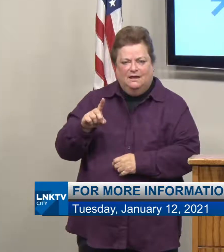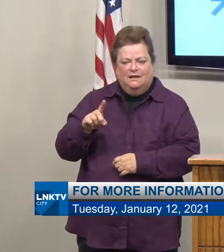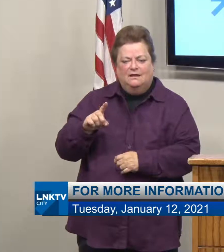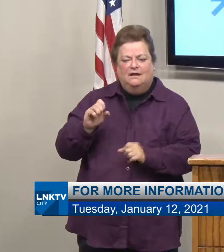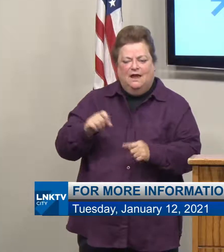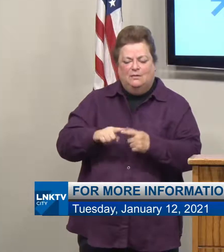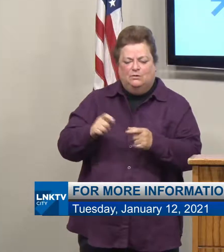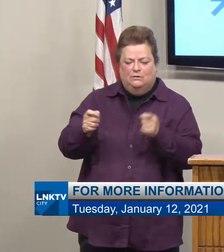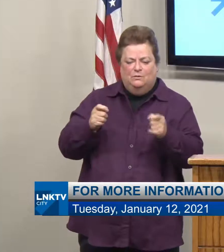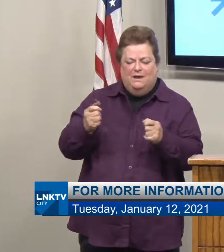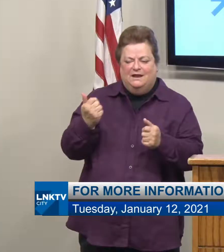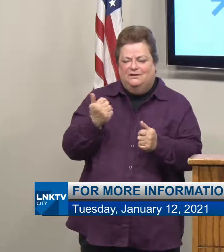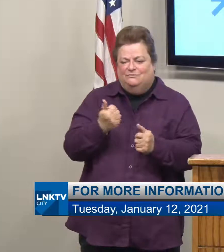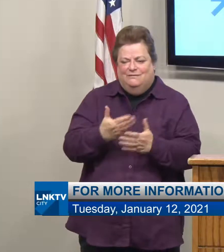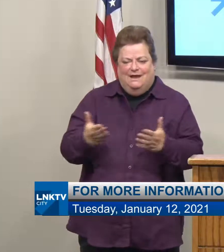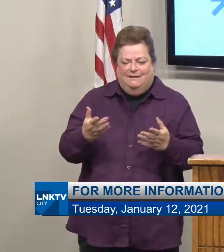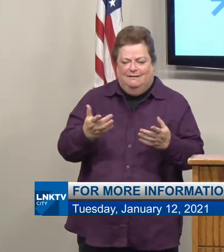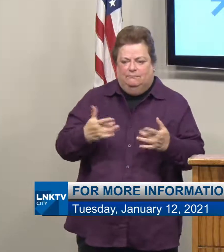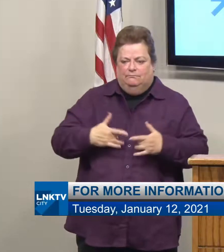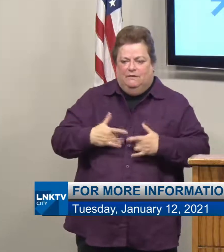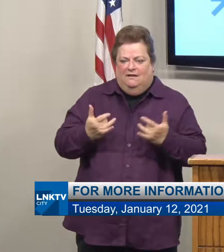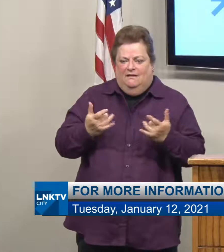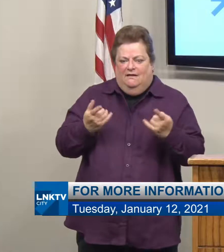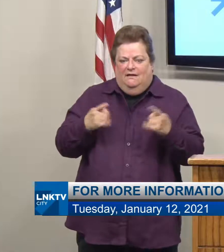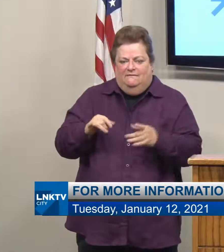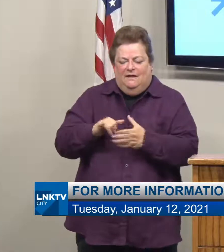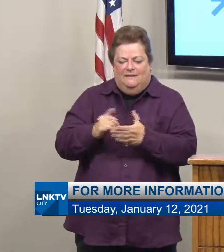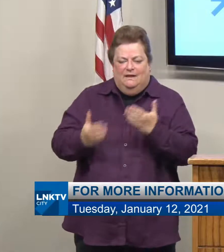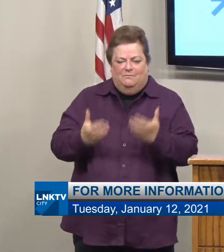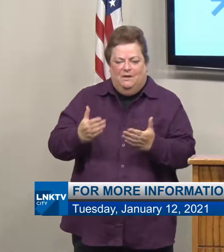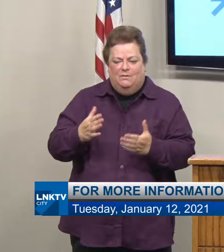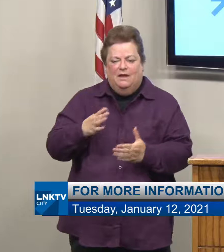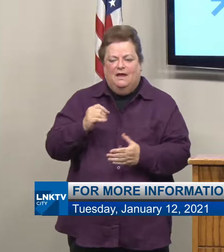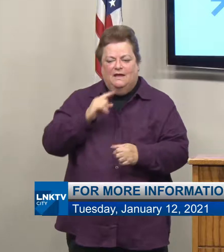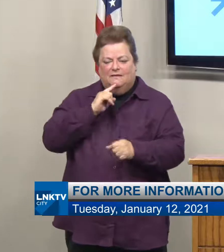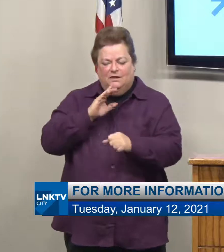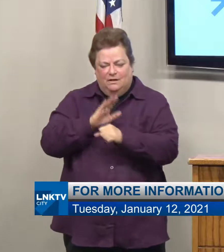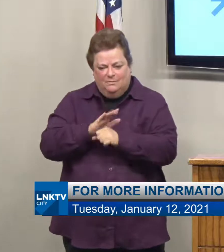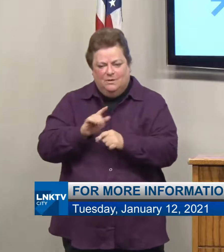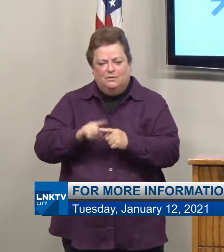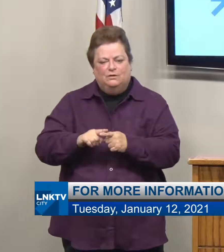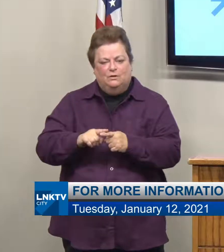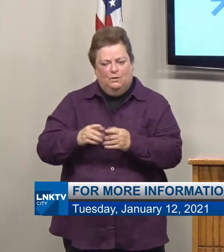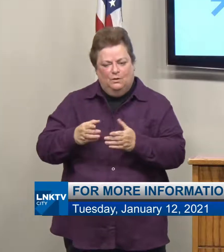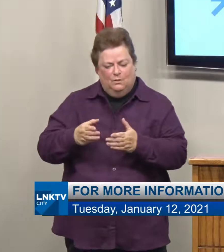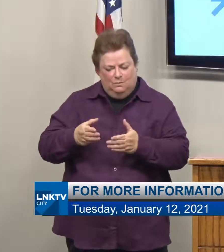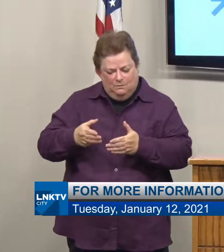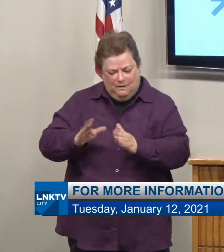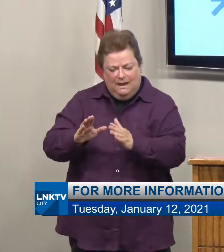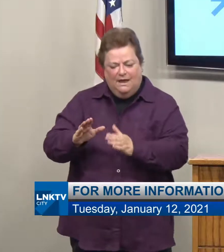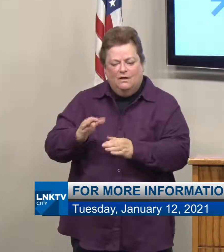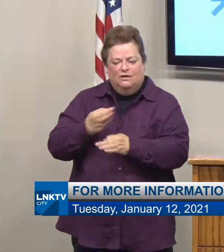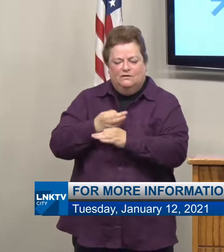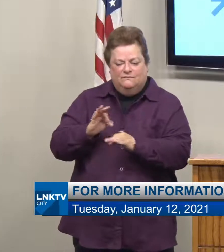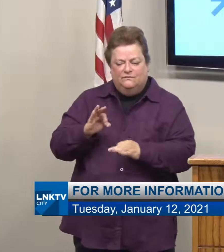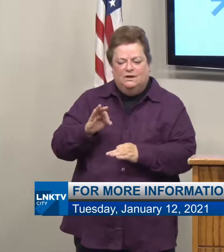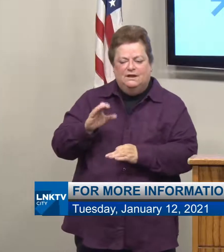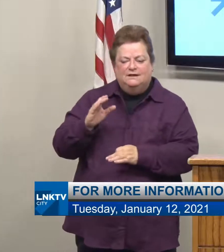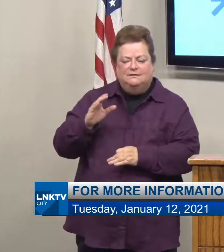any unexpected events, and their commitment to protecting free speech and preventing violence.